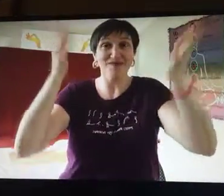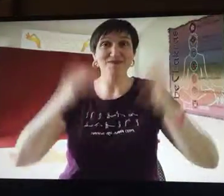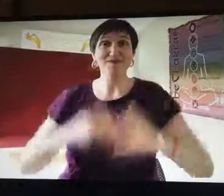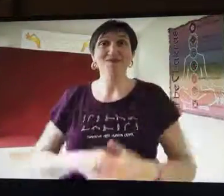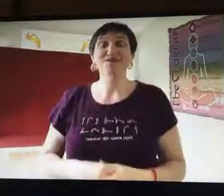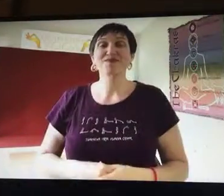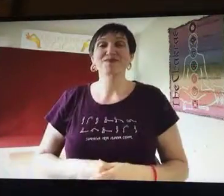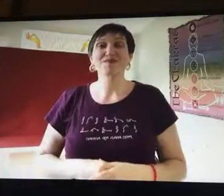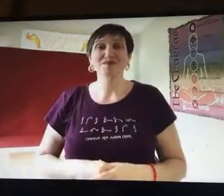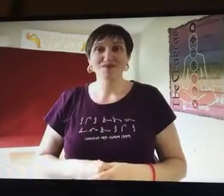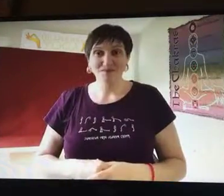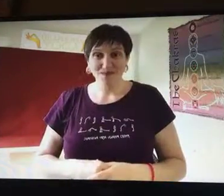up.